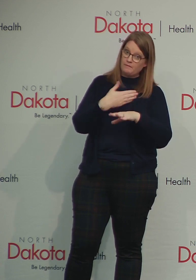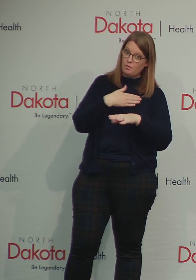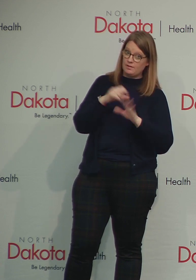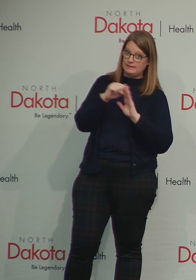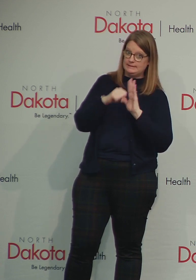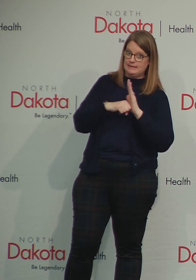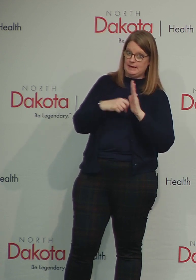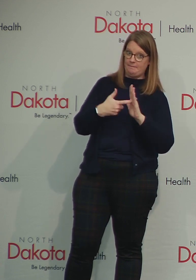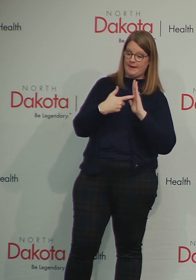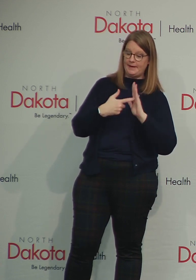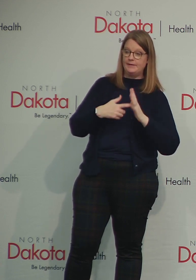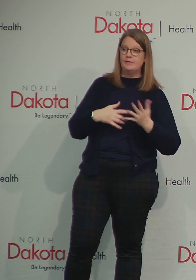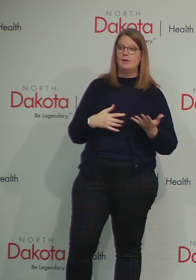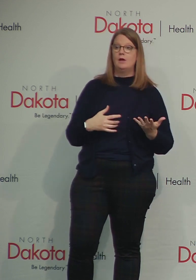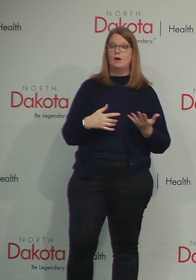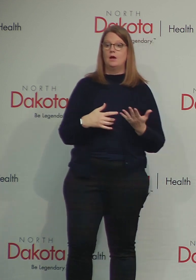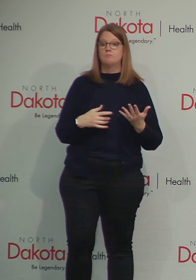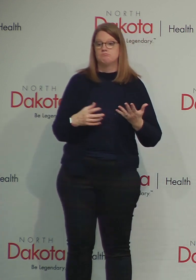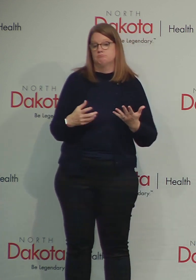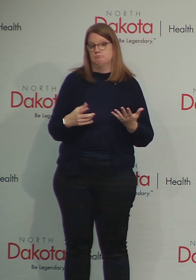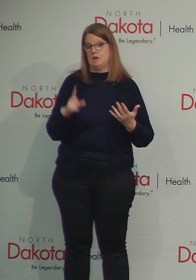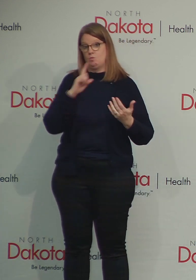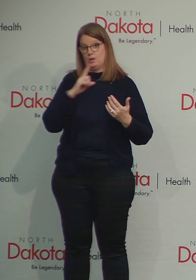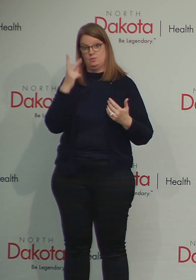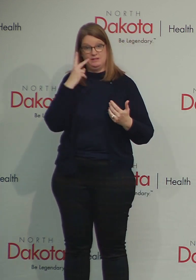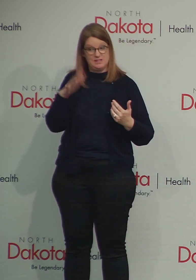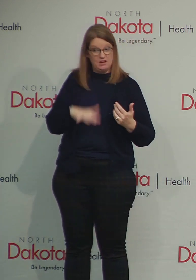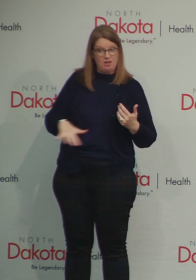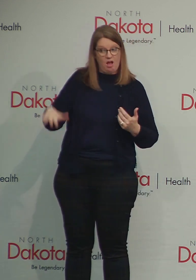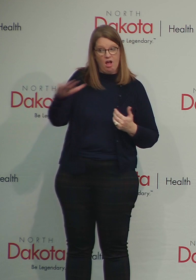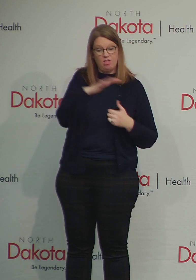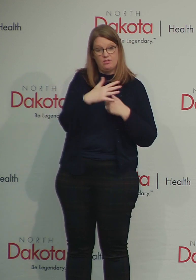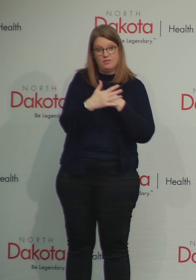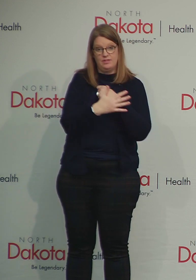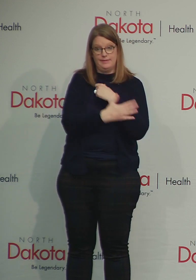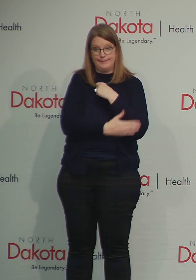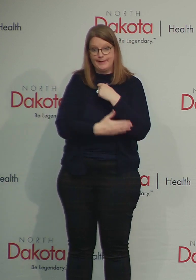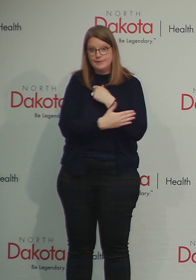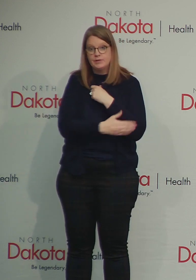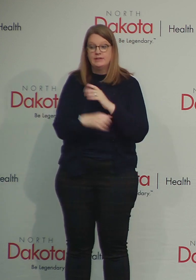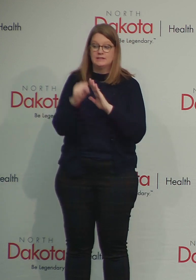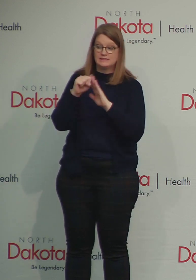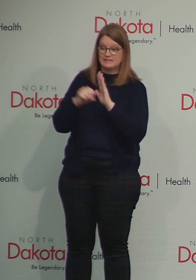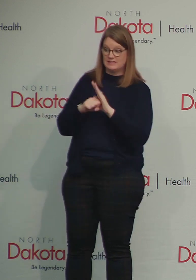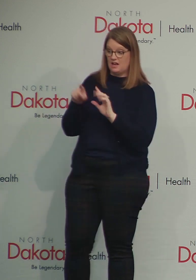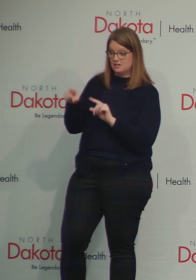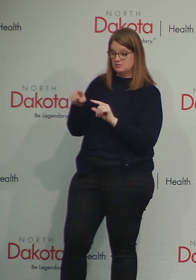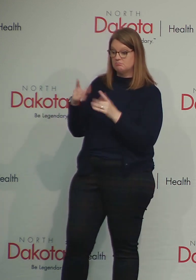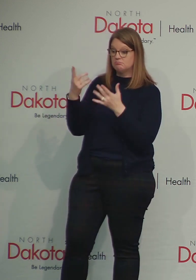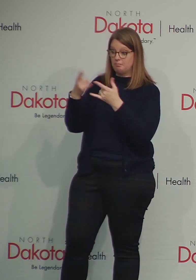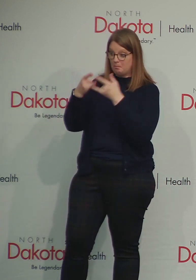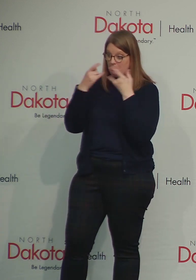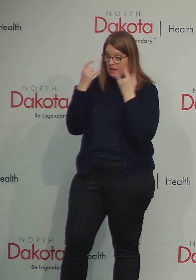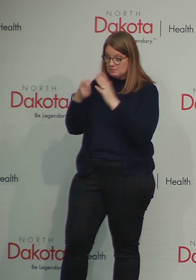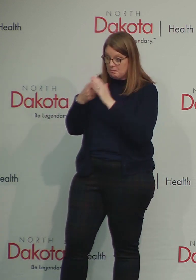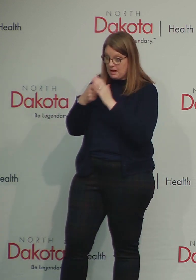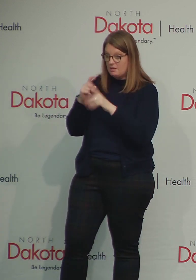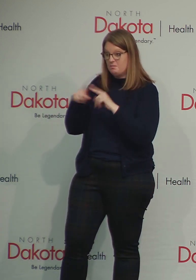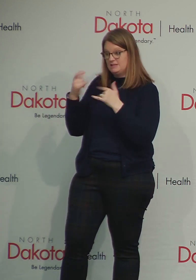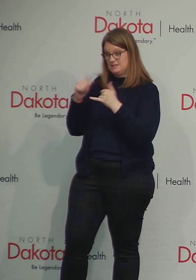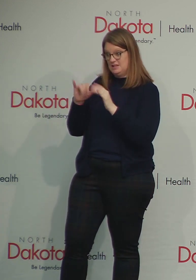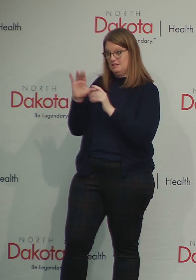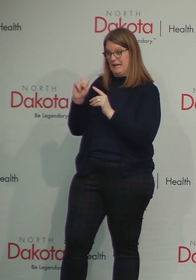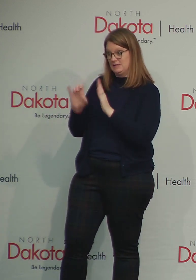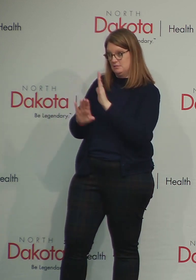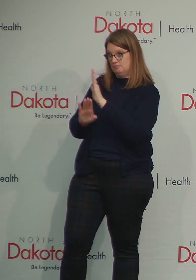mandate, and we've seen across the country states with mask mandates who've continued to see cases rise. So I think